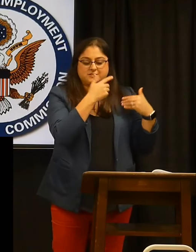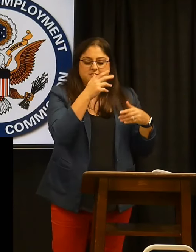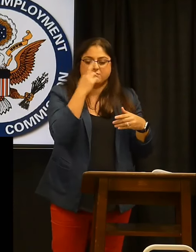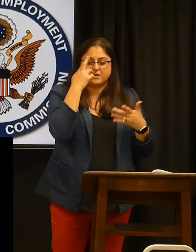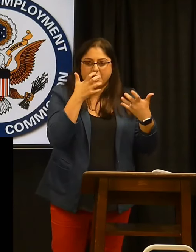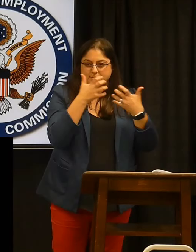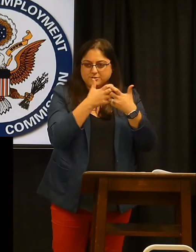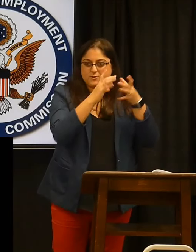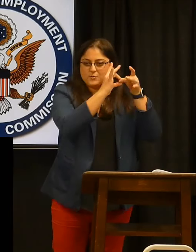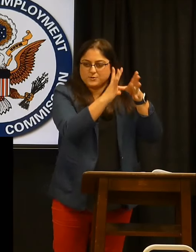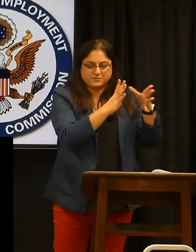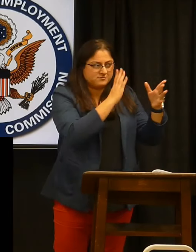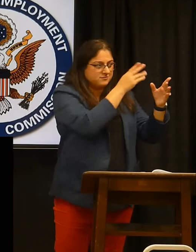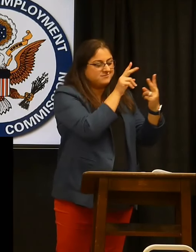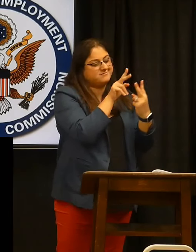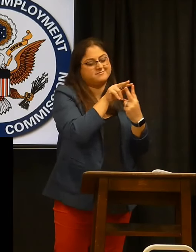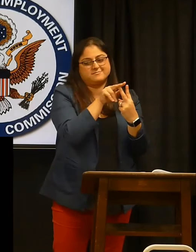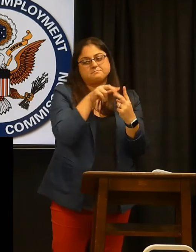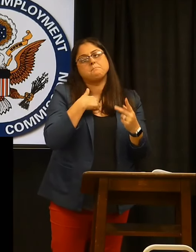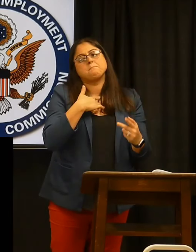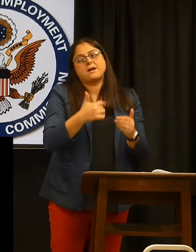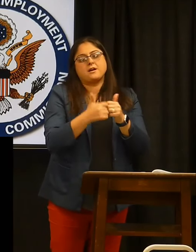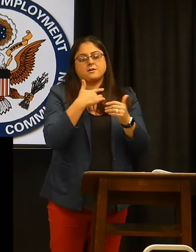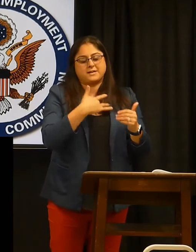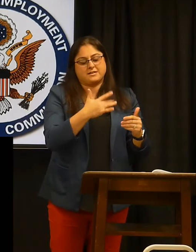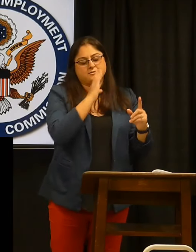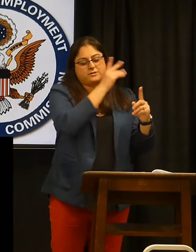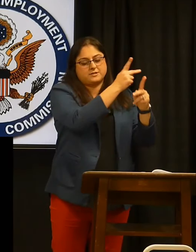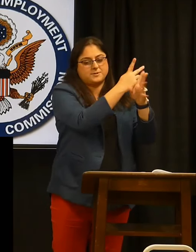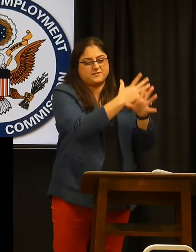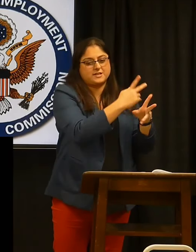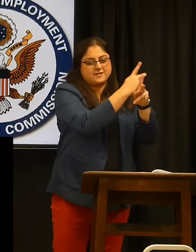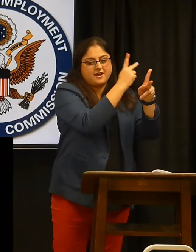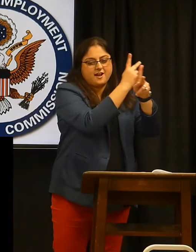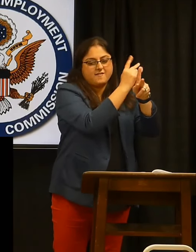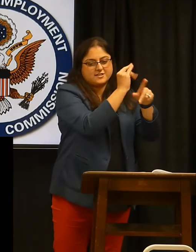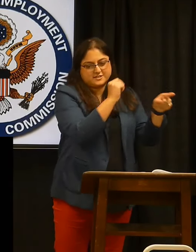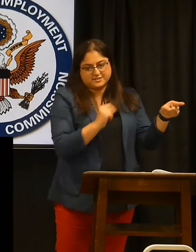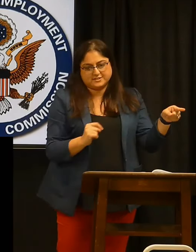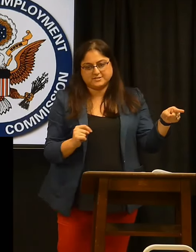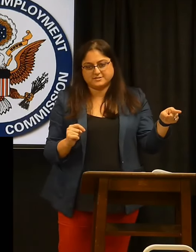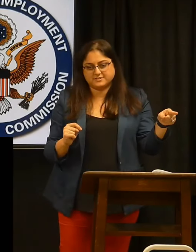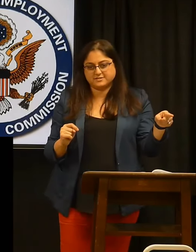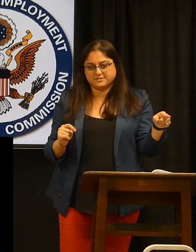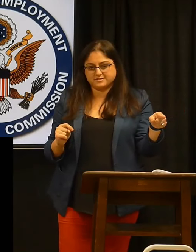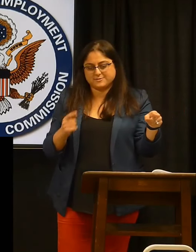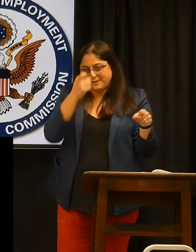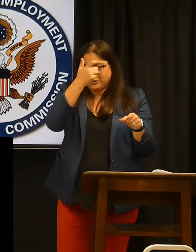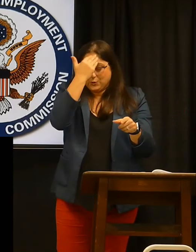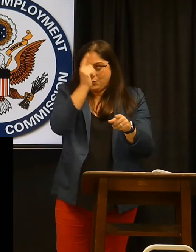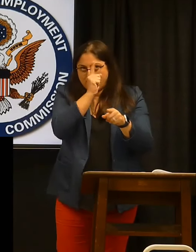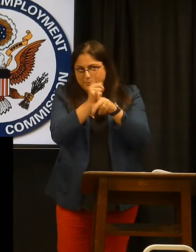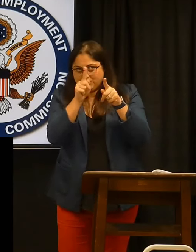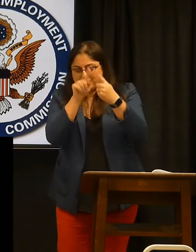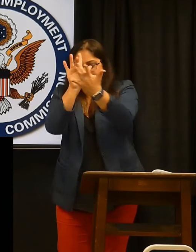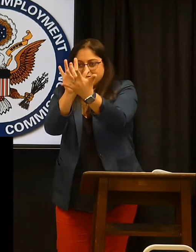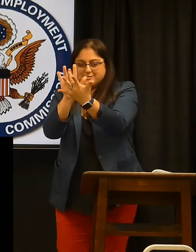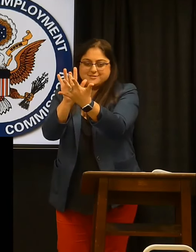to HR. It's my supervisor's responsibility to coordinate that with HR. So I let my supervisor take care of that. They know